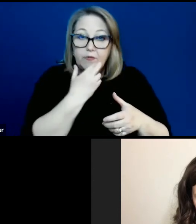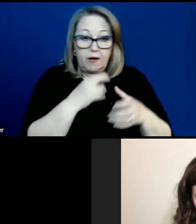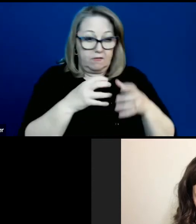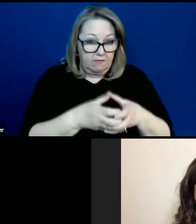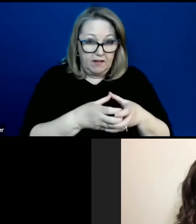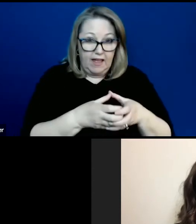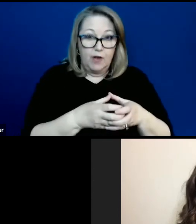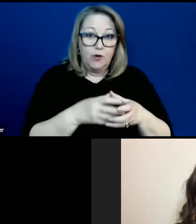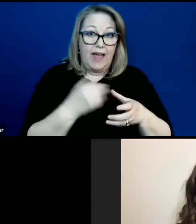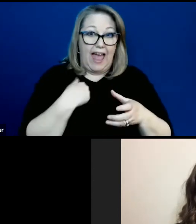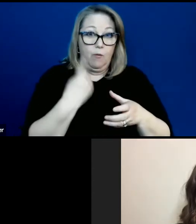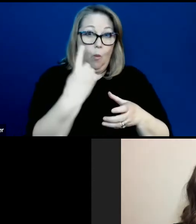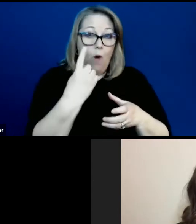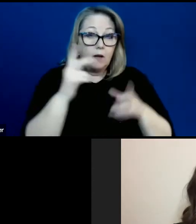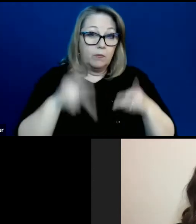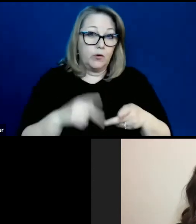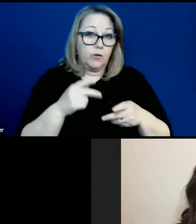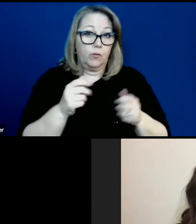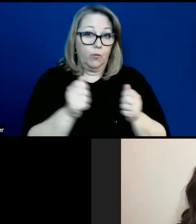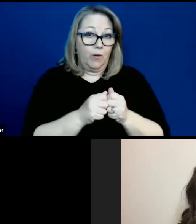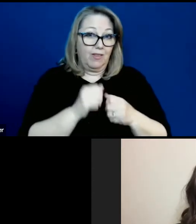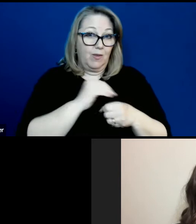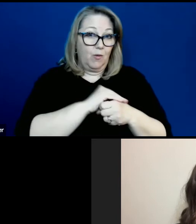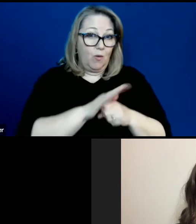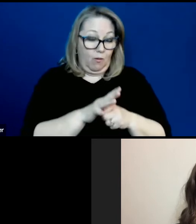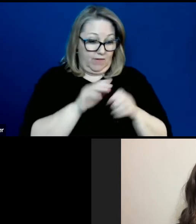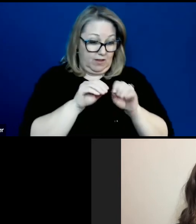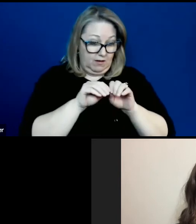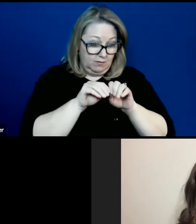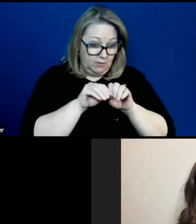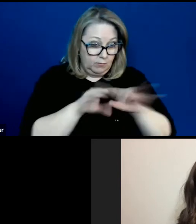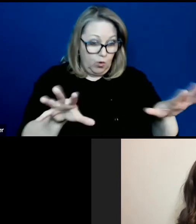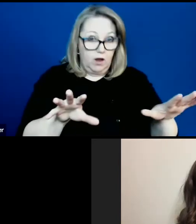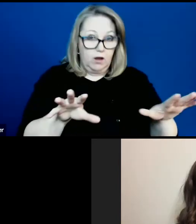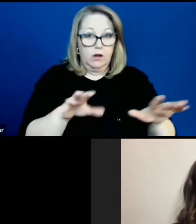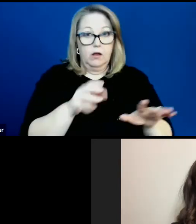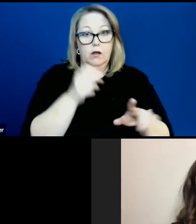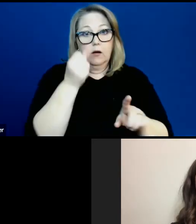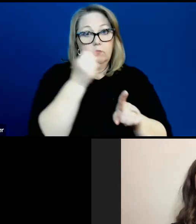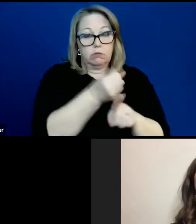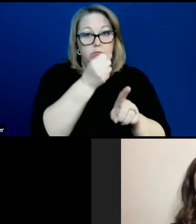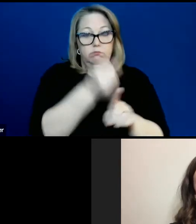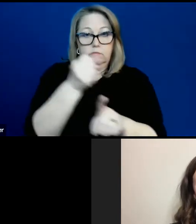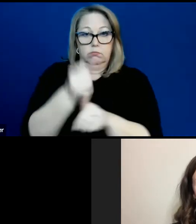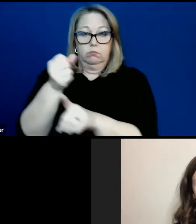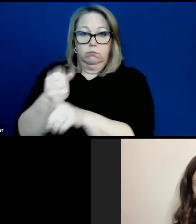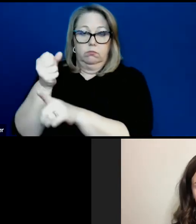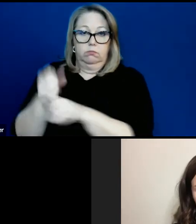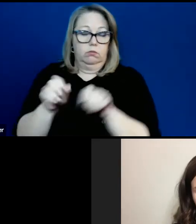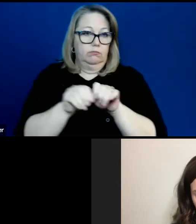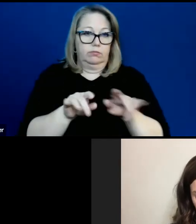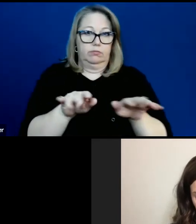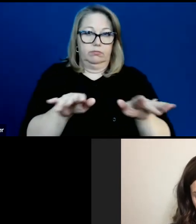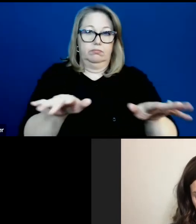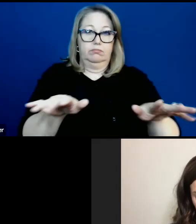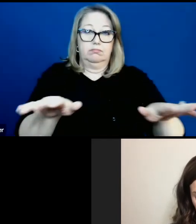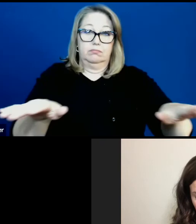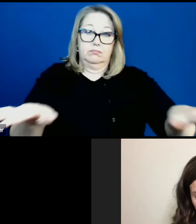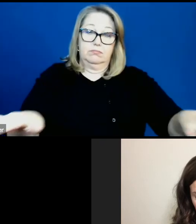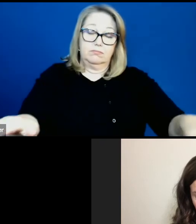can be of that. So we're asking everybody to do their part, to follow their recommendations. If everybody does their part,